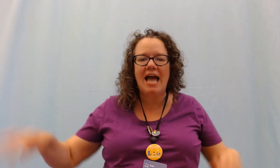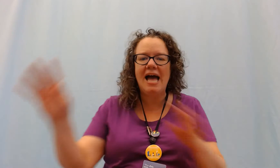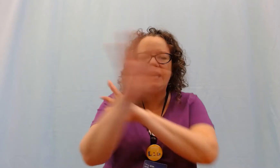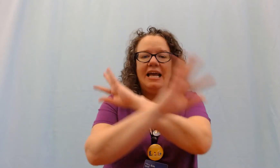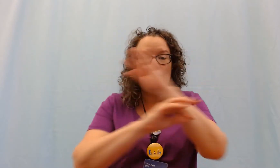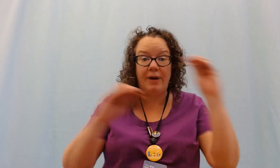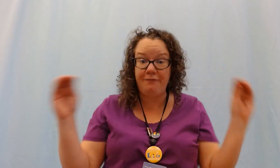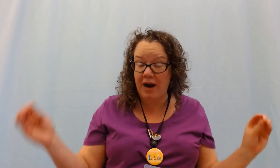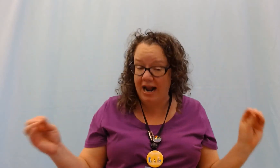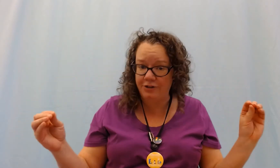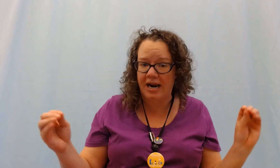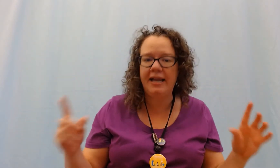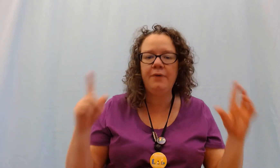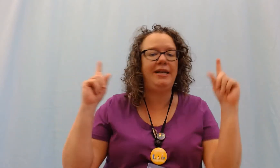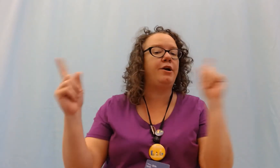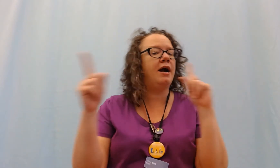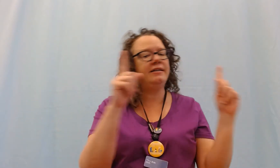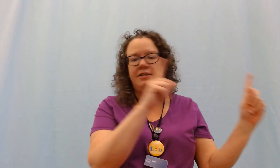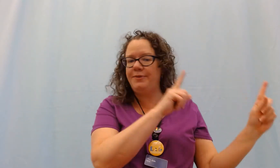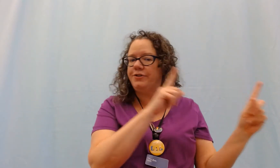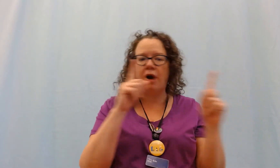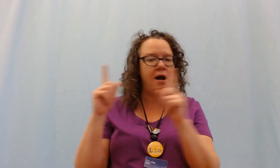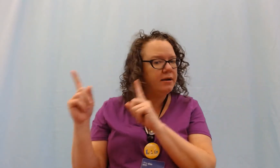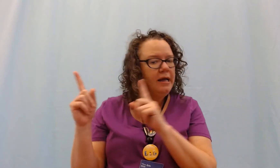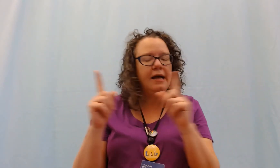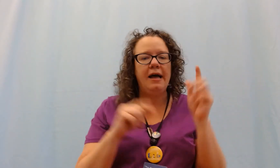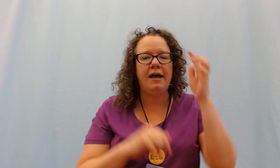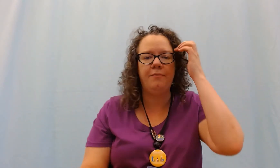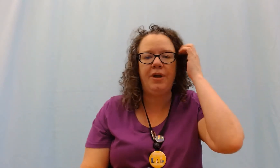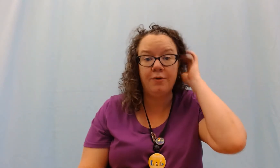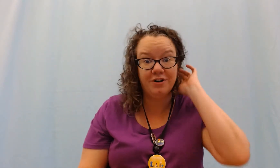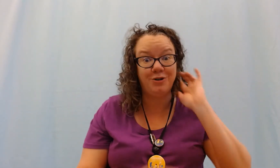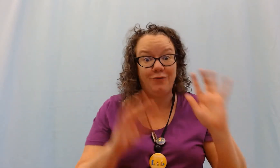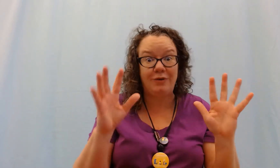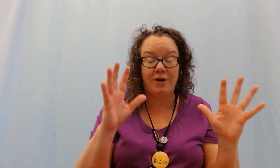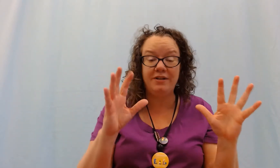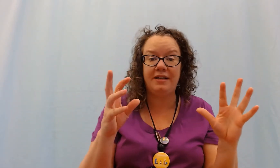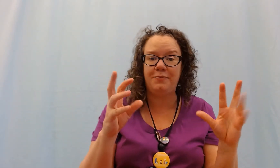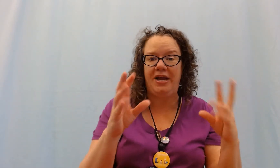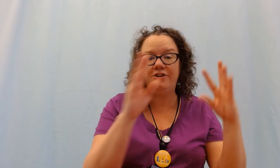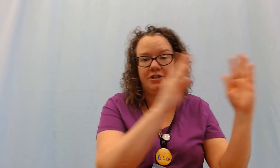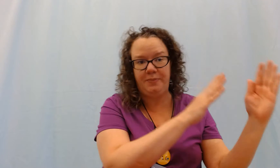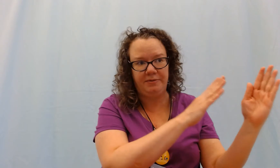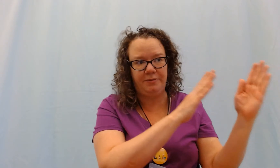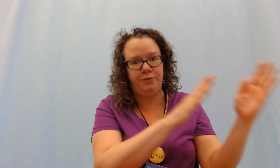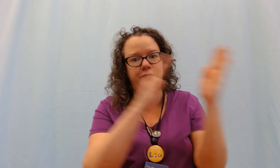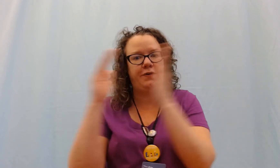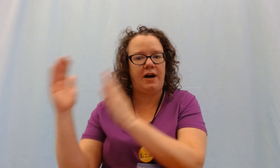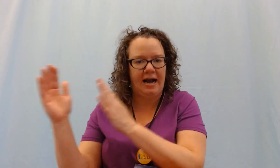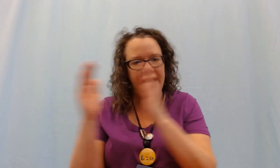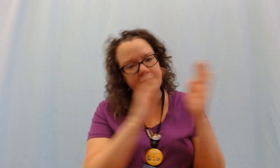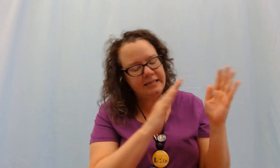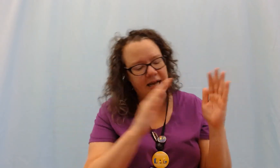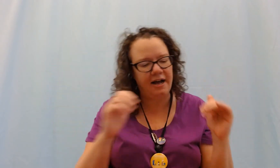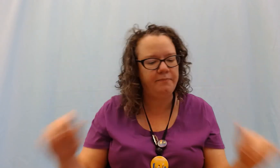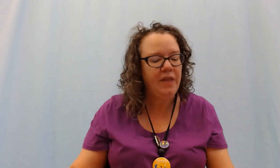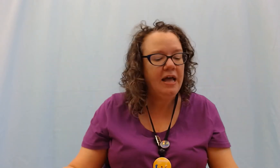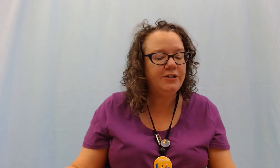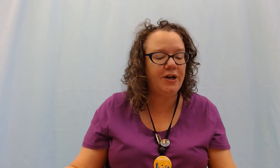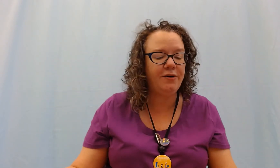again, great for eye tracking. We need our eyes to be strong in order to read words on the page and to be able to move our eyes. So